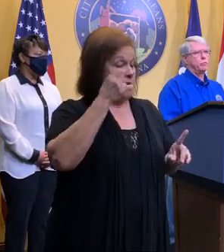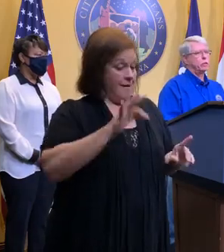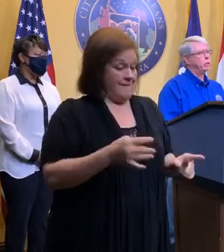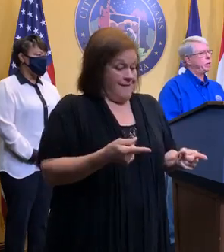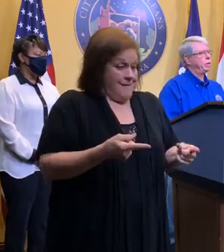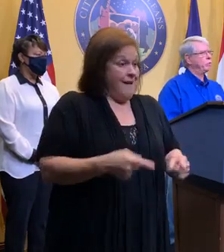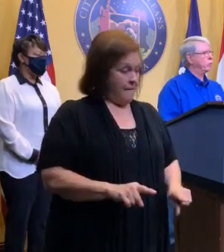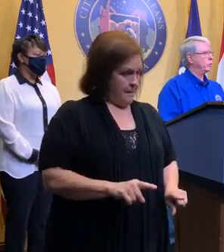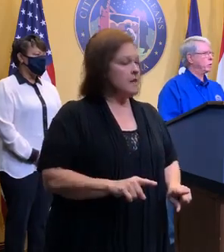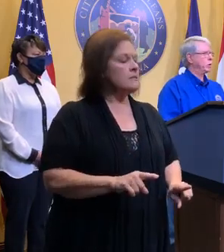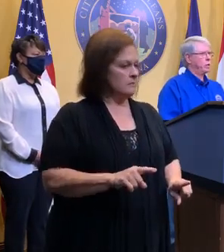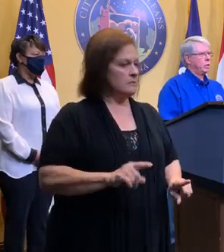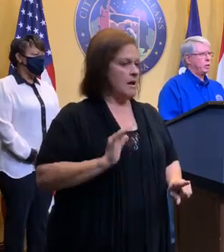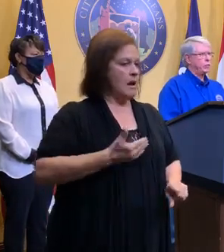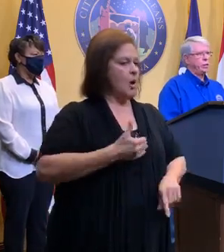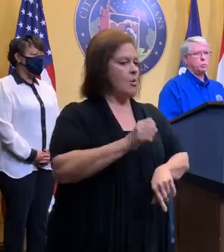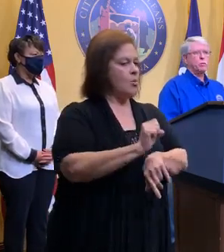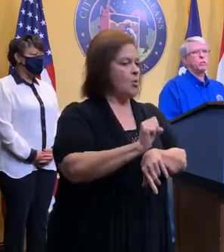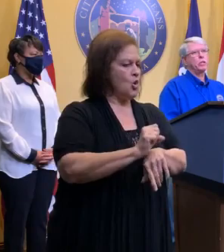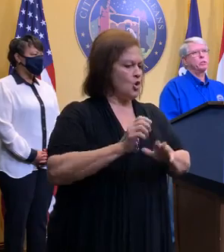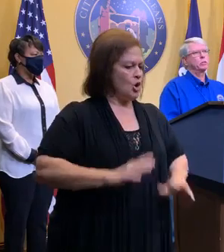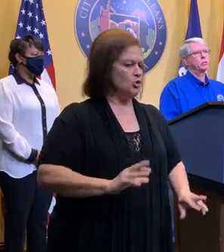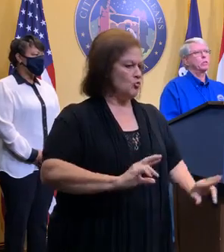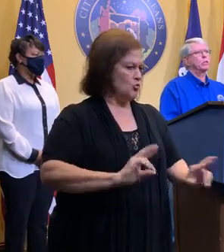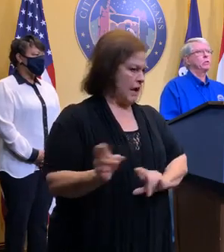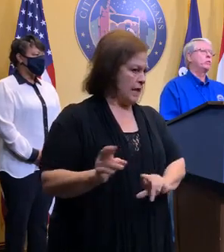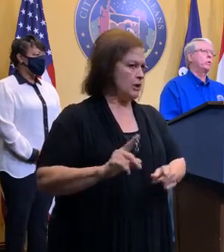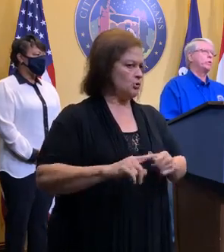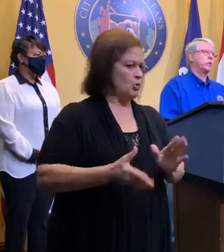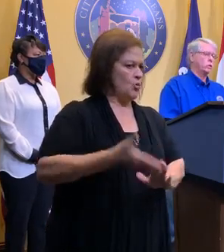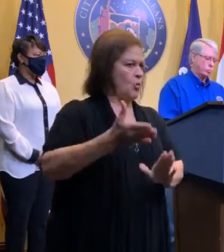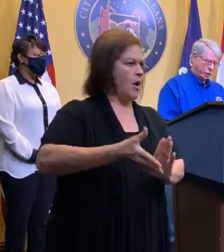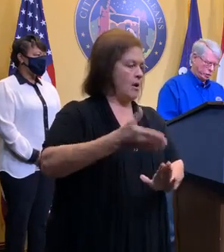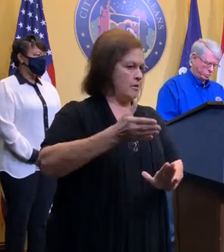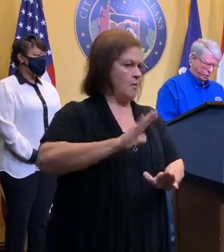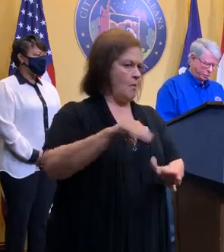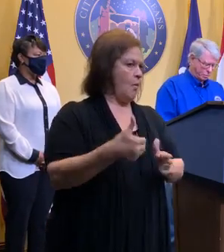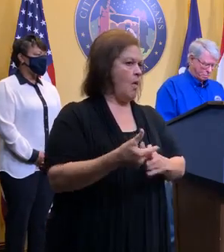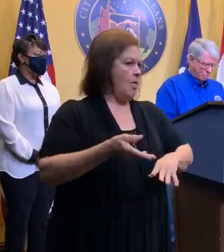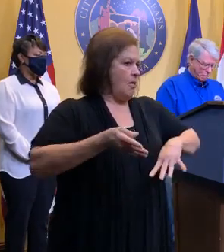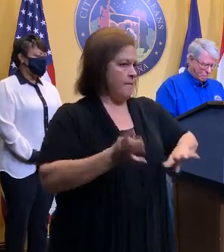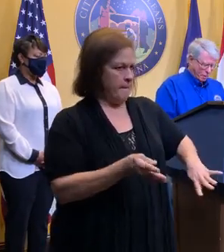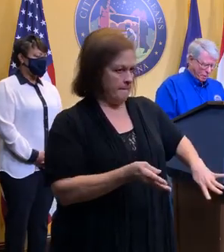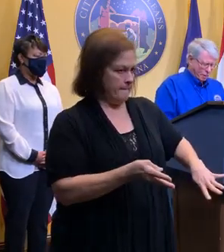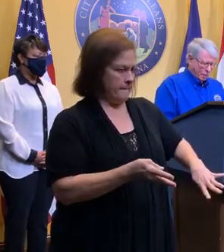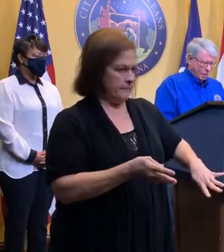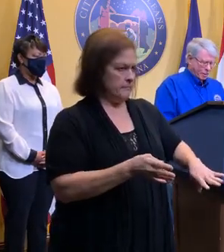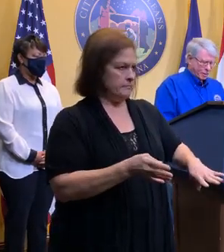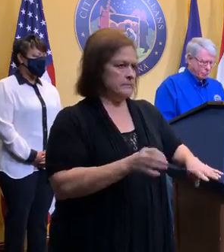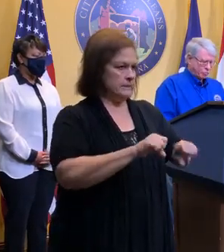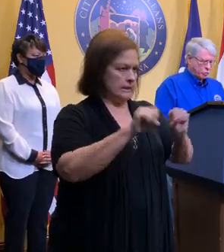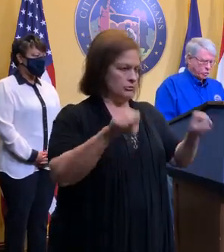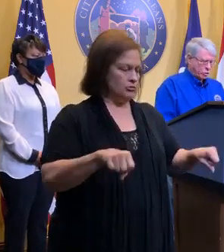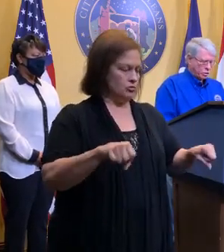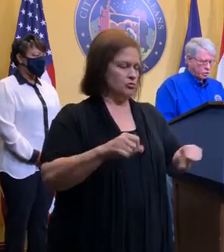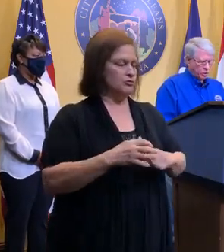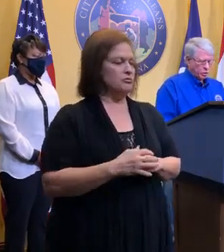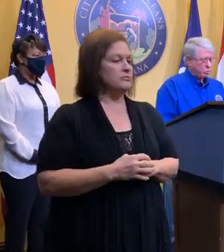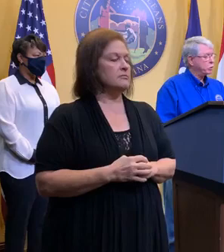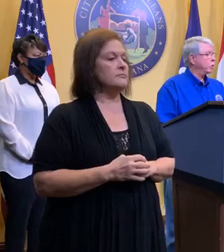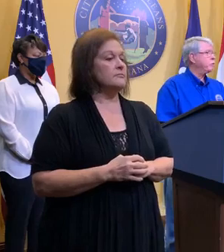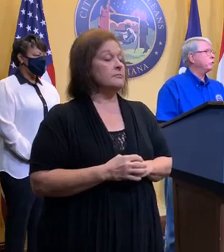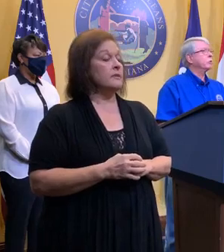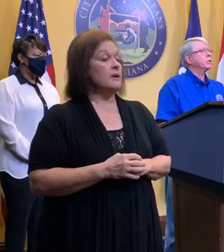can definitely man every one of our drainage pump stations, including the ones that are normally unmanned. As far